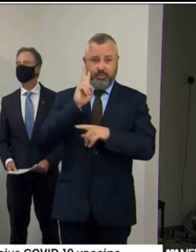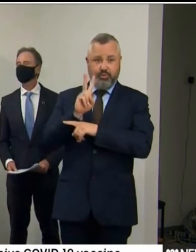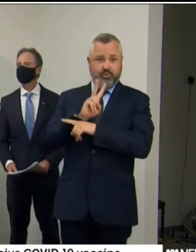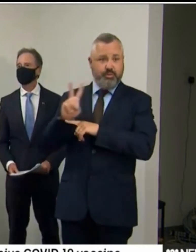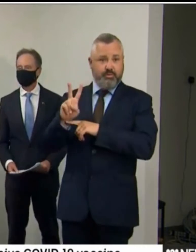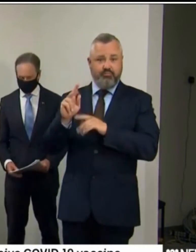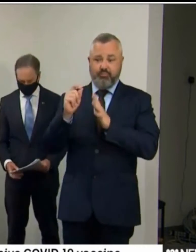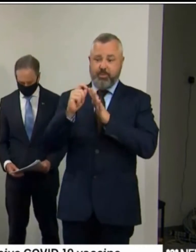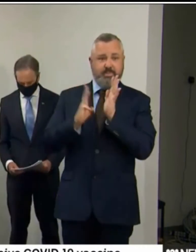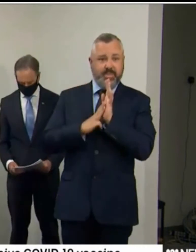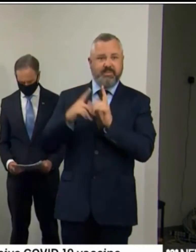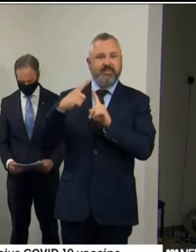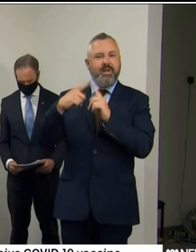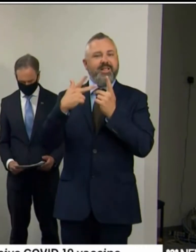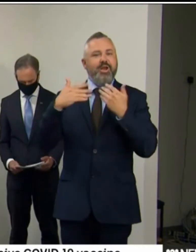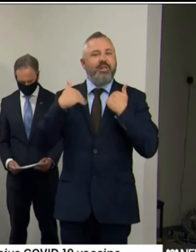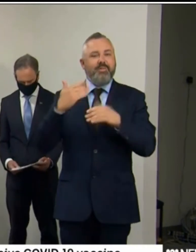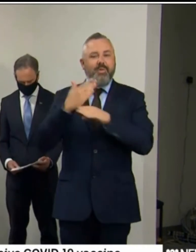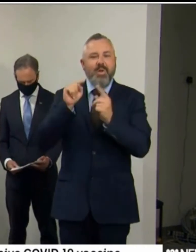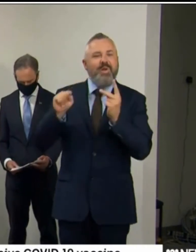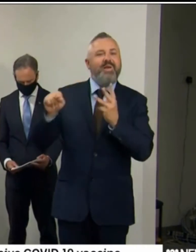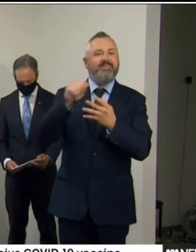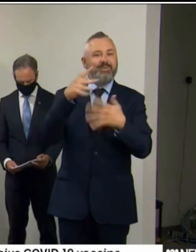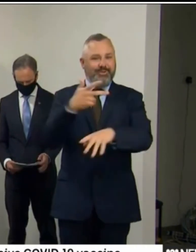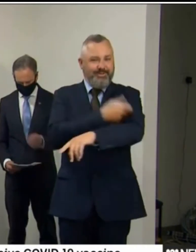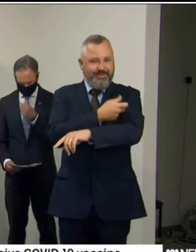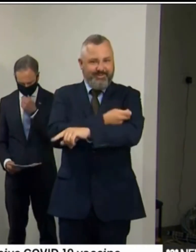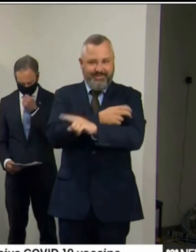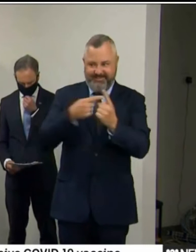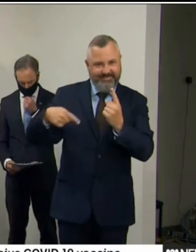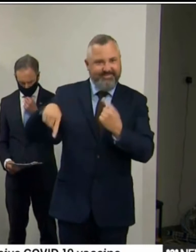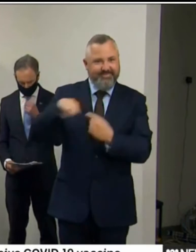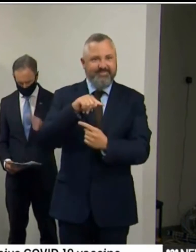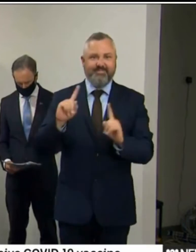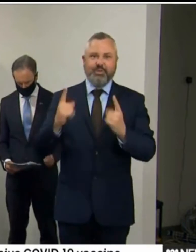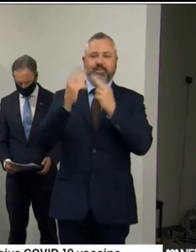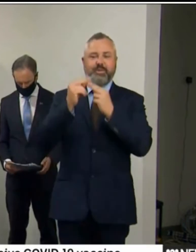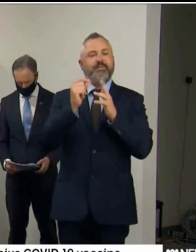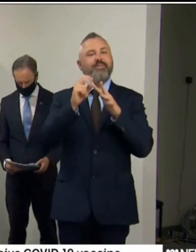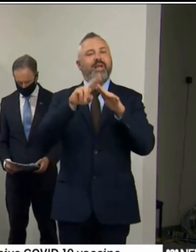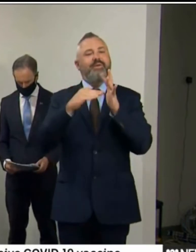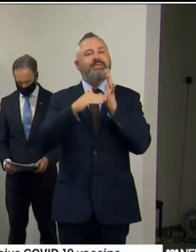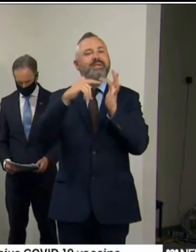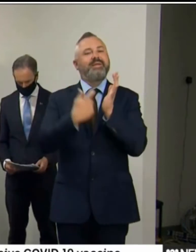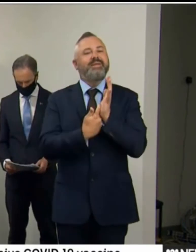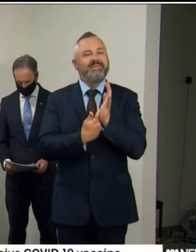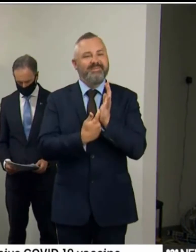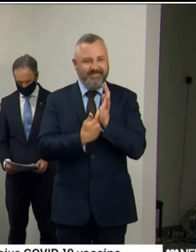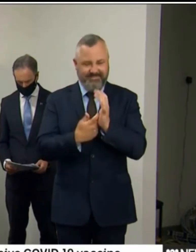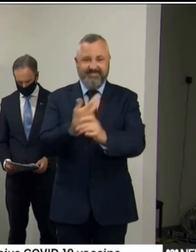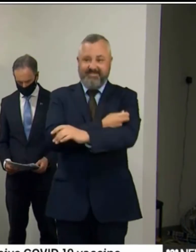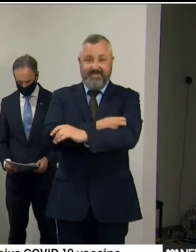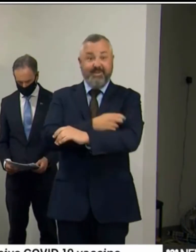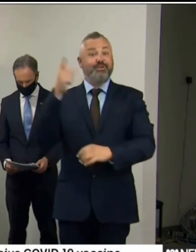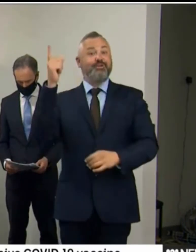some other frontline healthcare workers got vaccinated with the Pfizer vaccine, and today is the official launch of